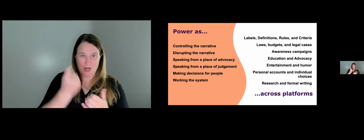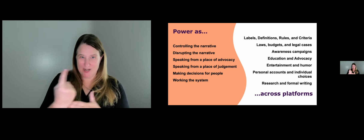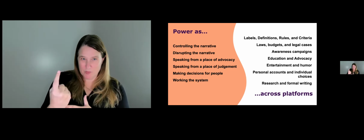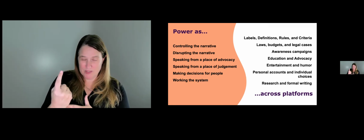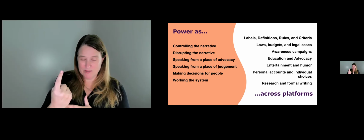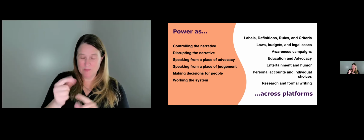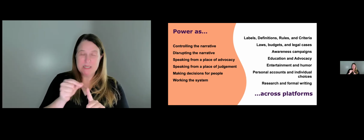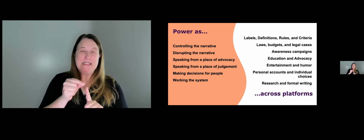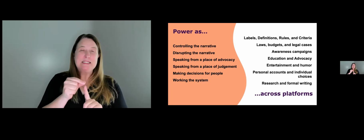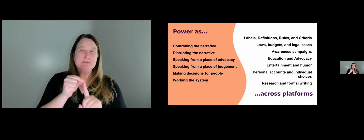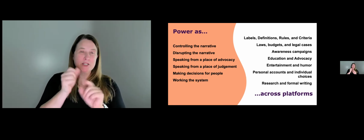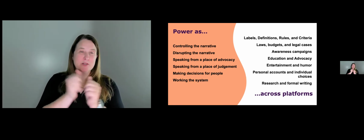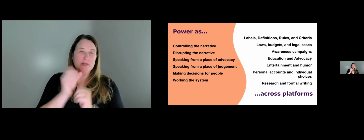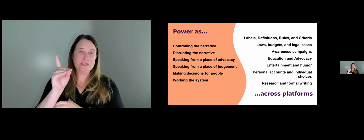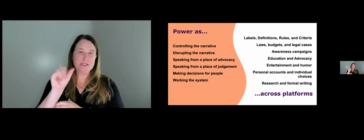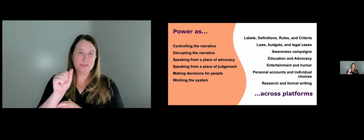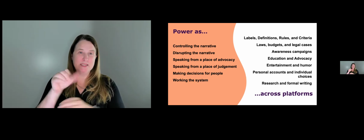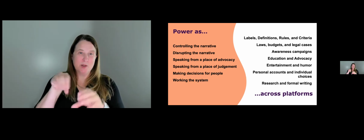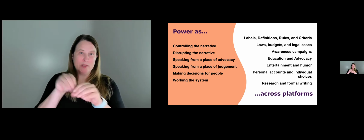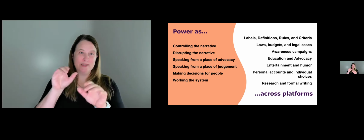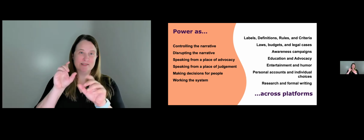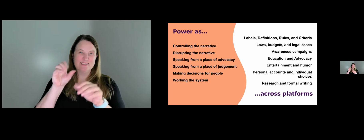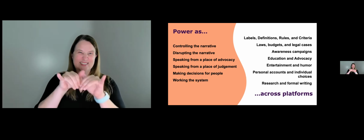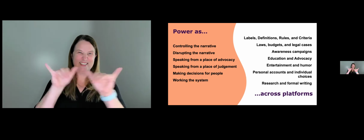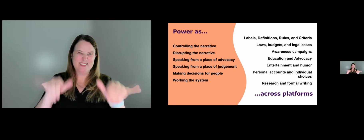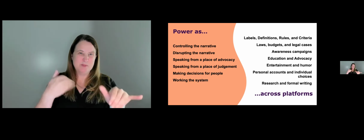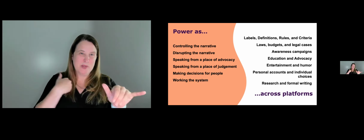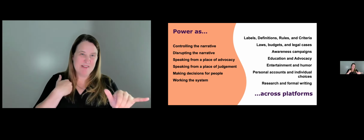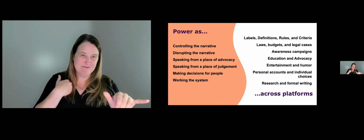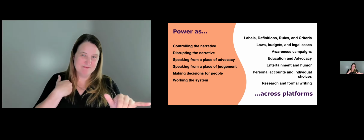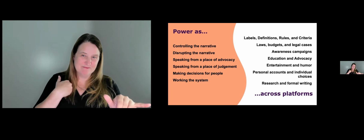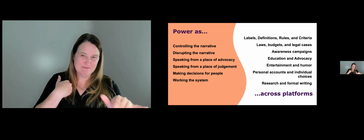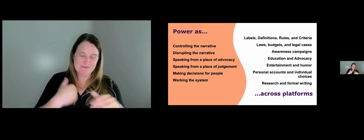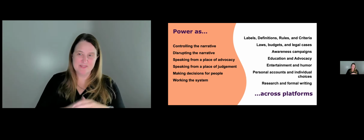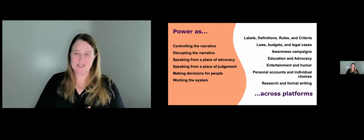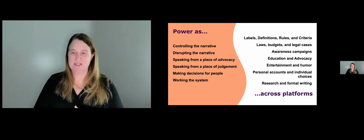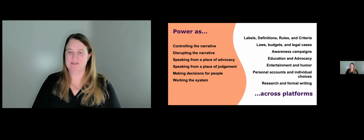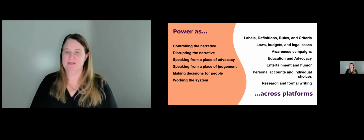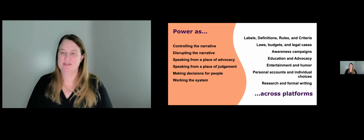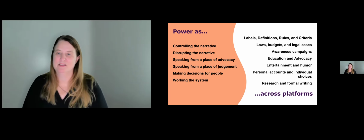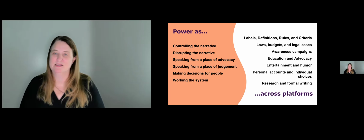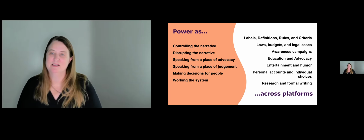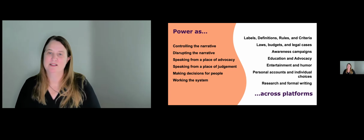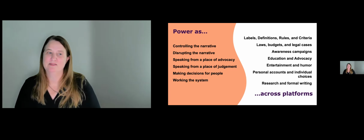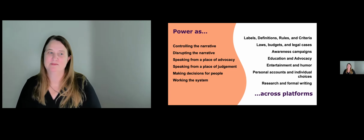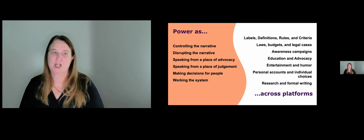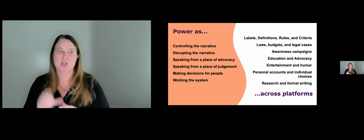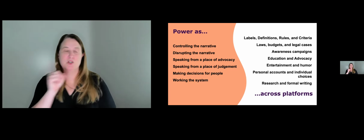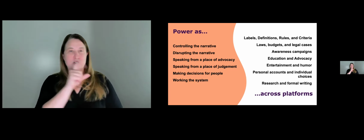That's not easy for anyone, and especially those with disabilities within that system that we